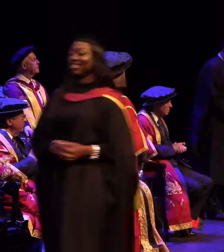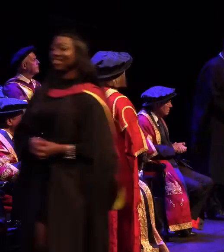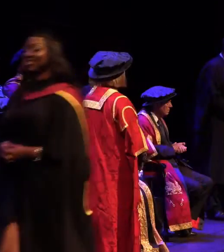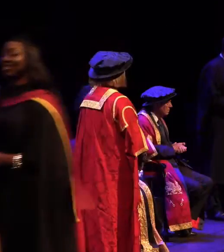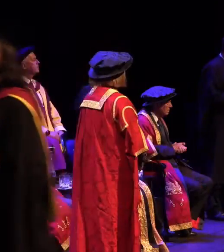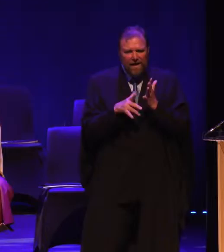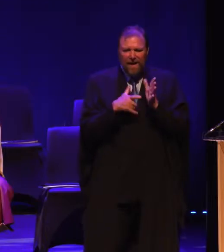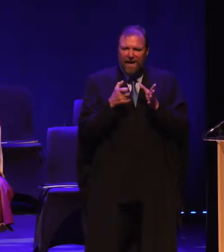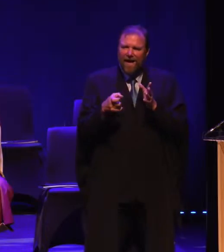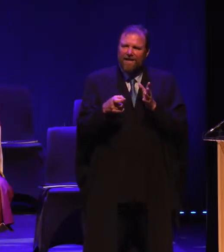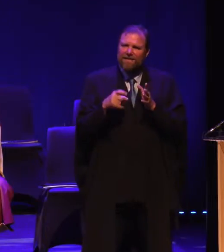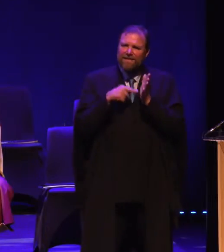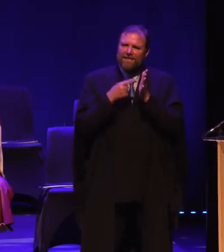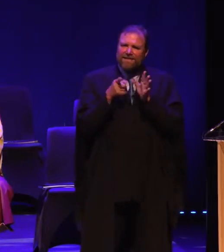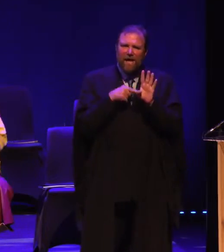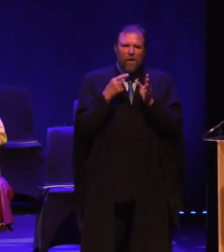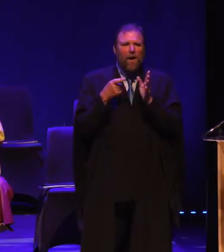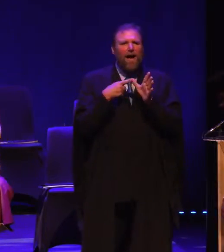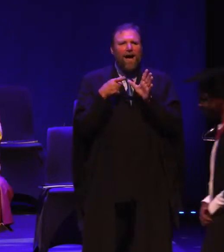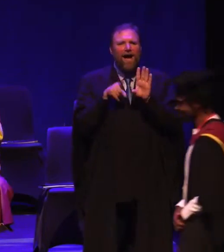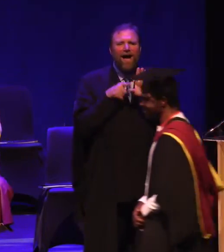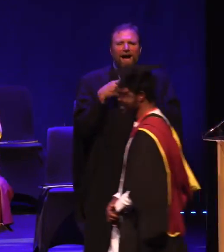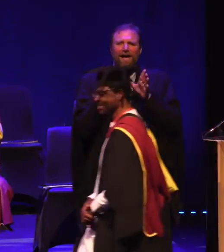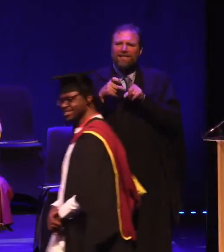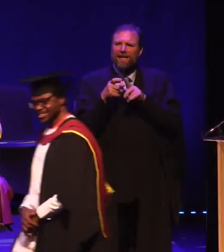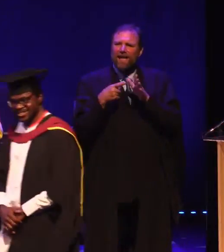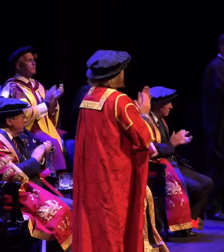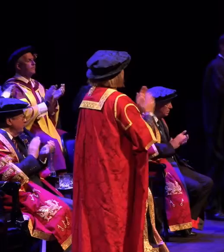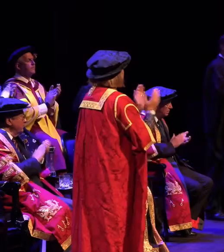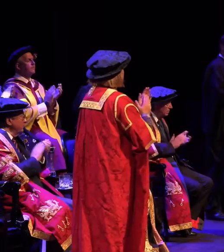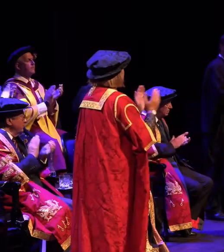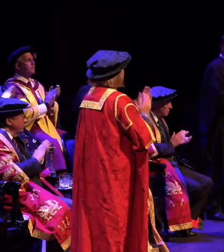Isaac Teo Ayodeye.